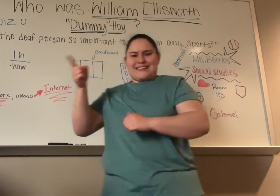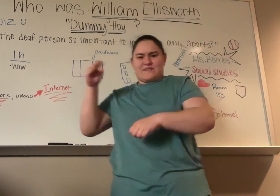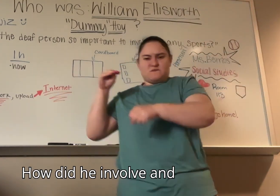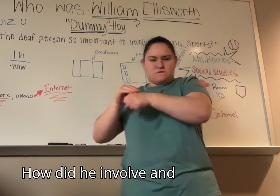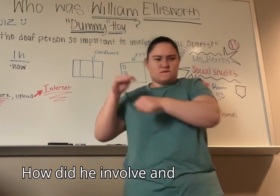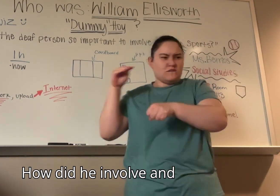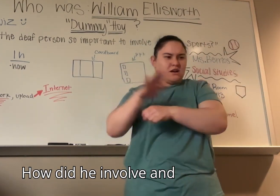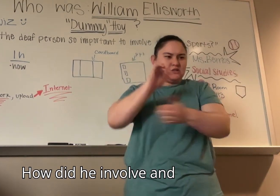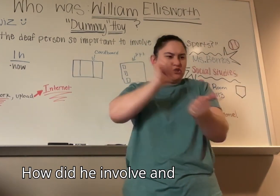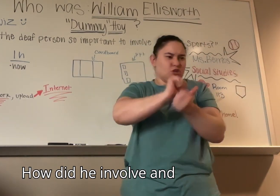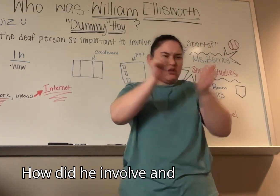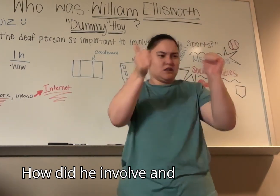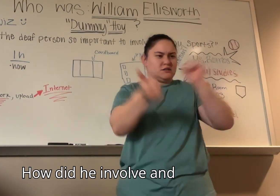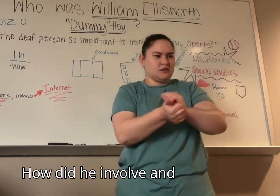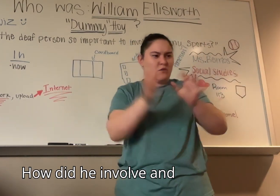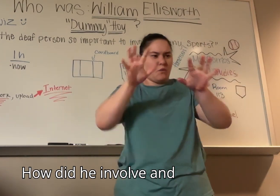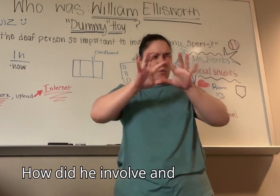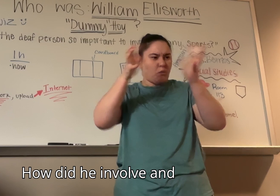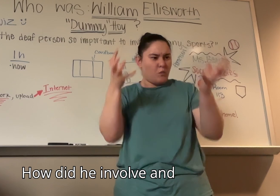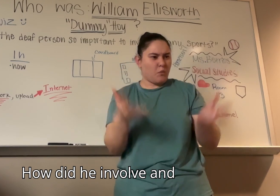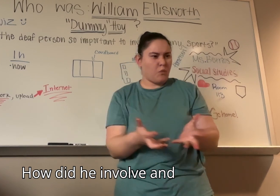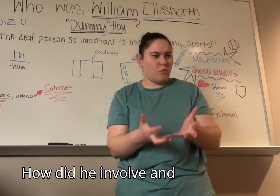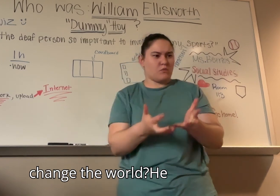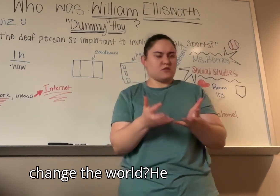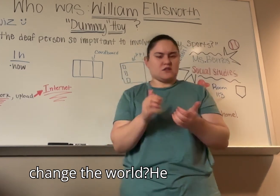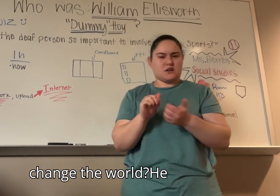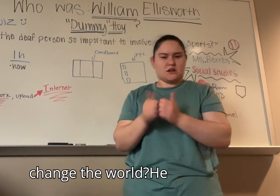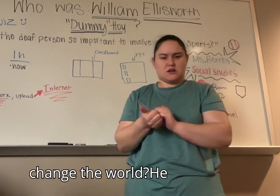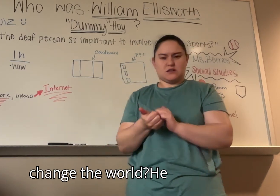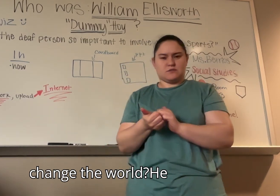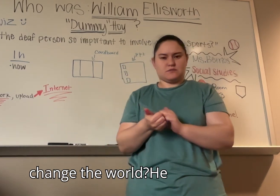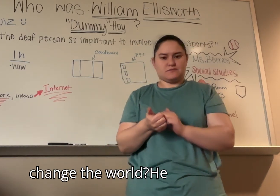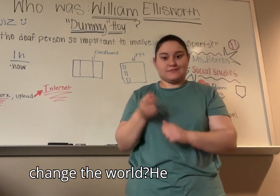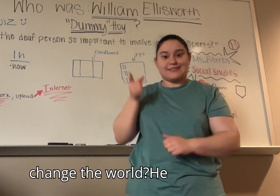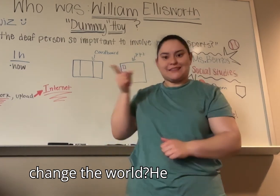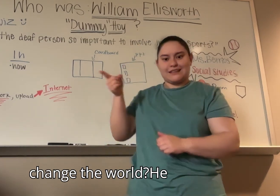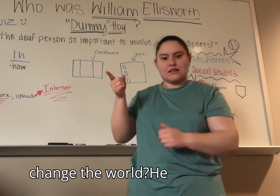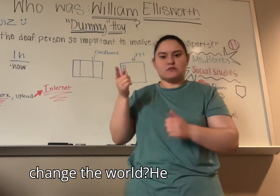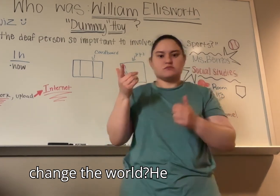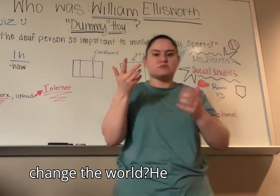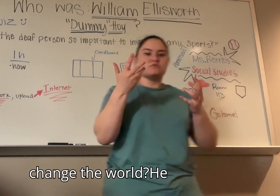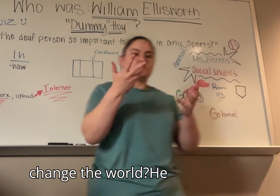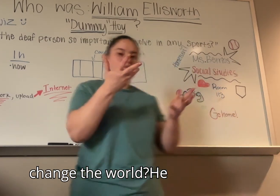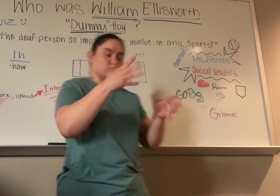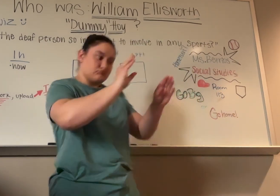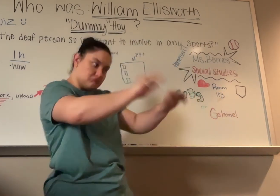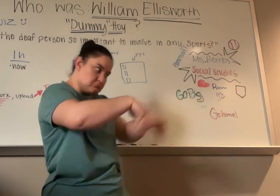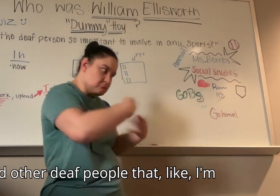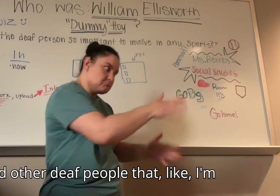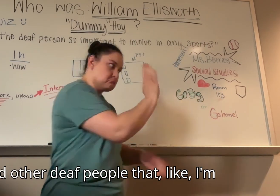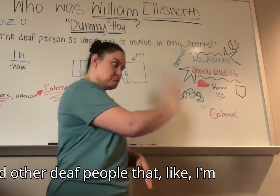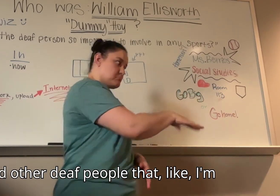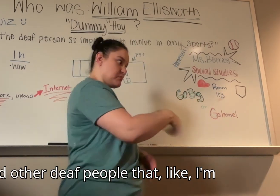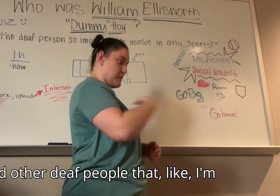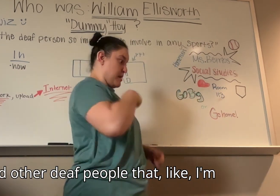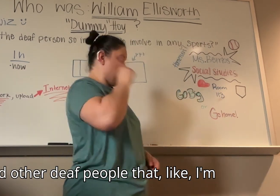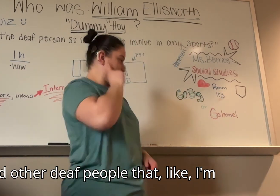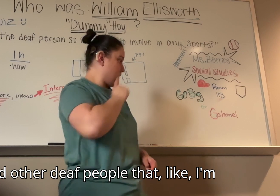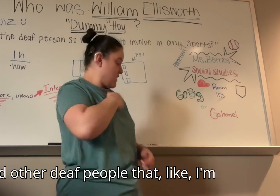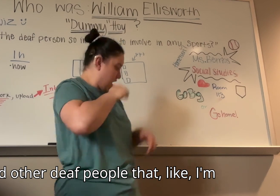How did he involve and change the world? He told other deaf people that,